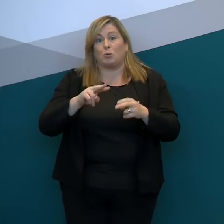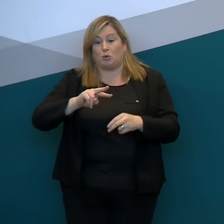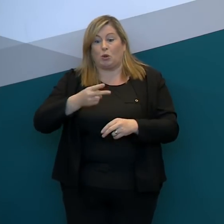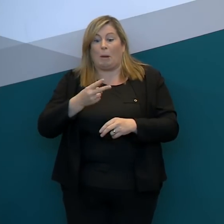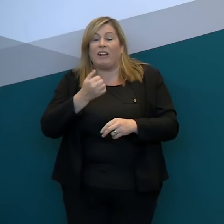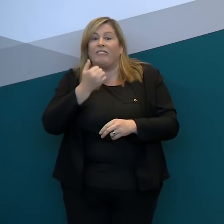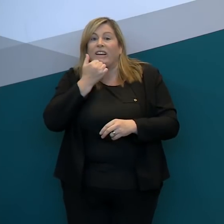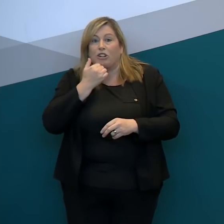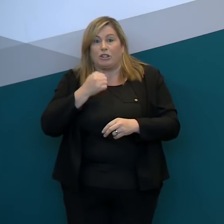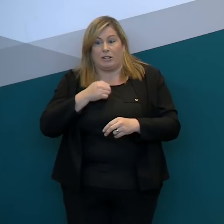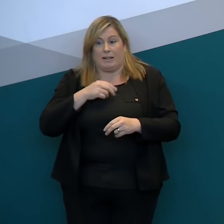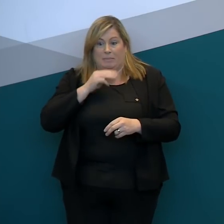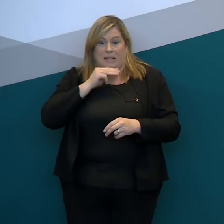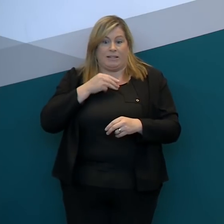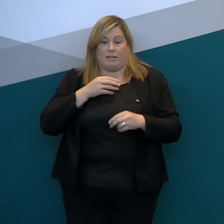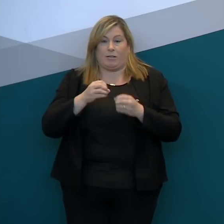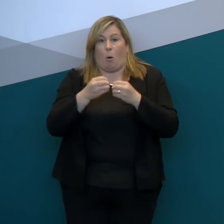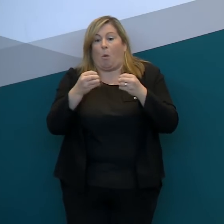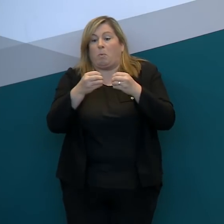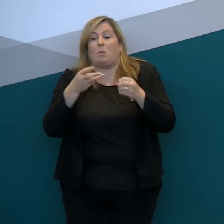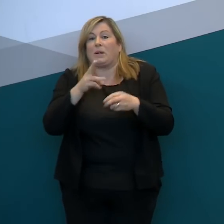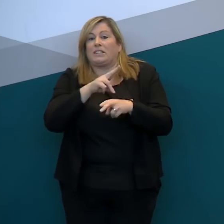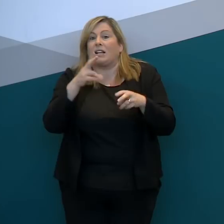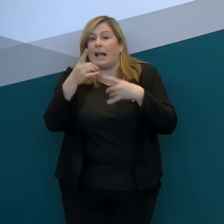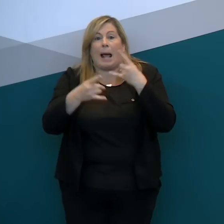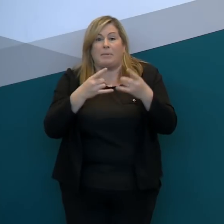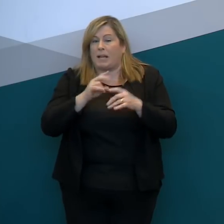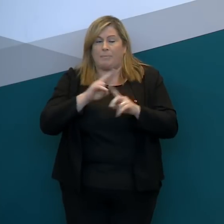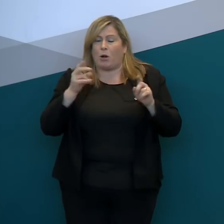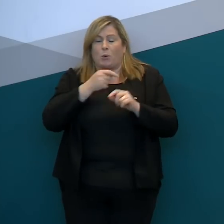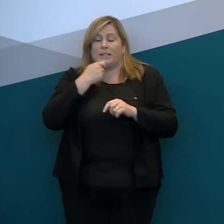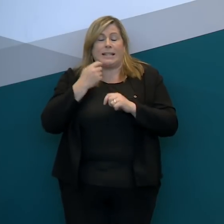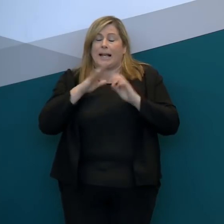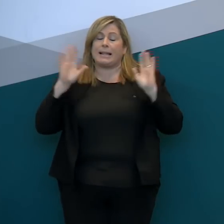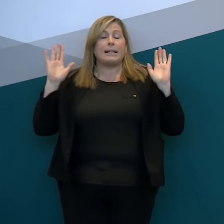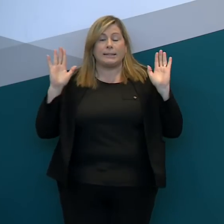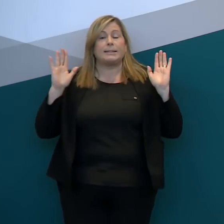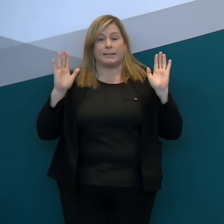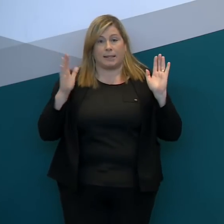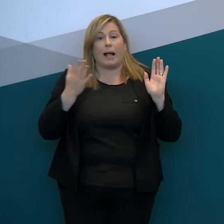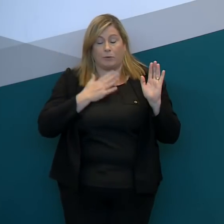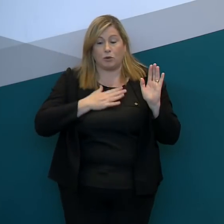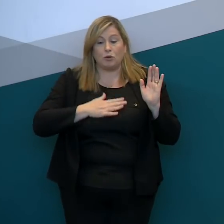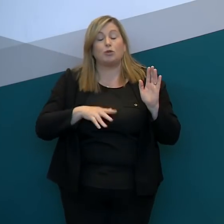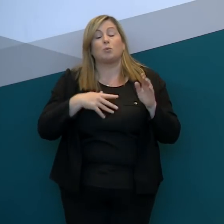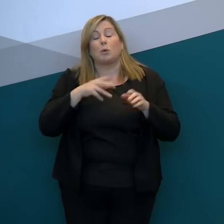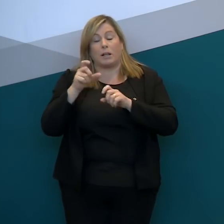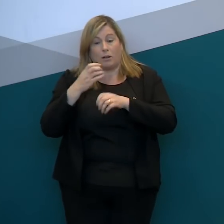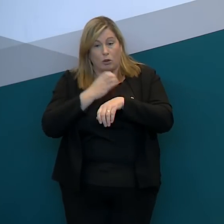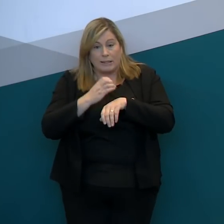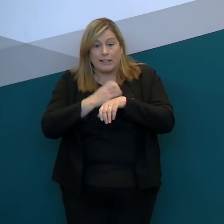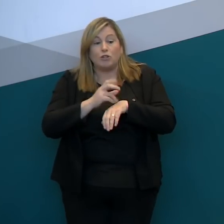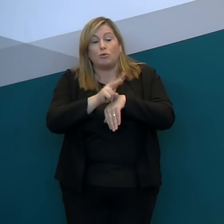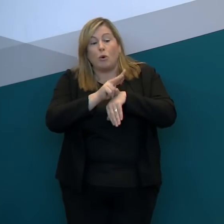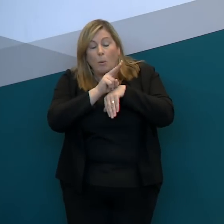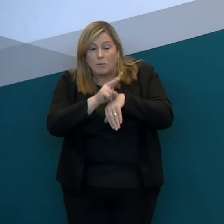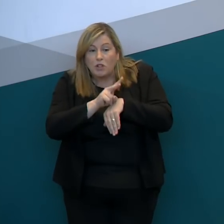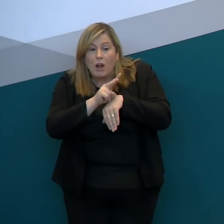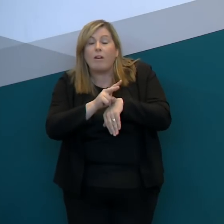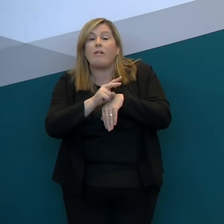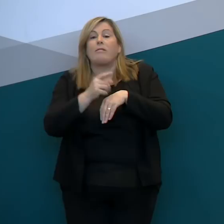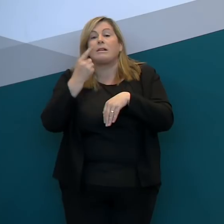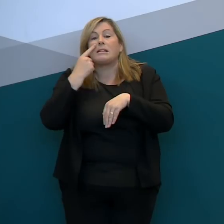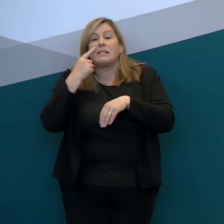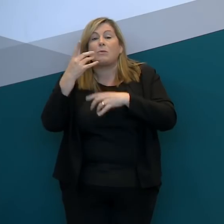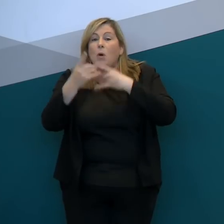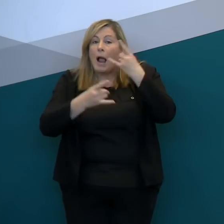at. We look at a whole range of different parameters, including not just the number of cases, but the settings in which they're occurring. We look, as I said